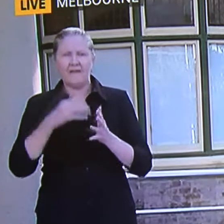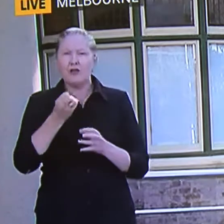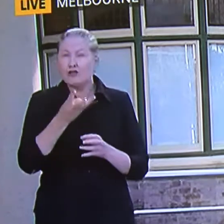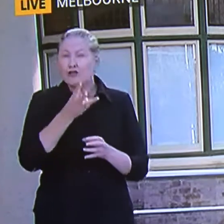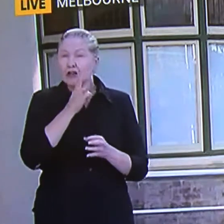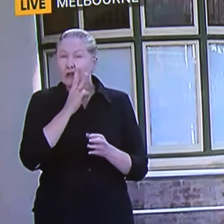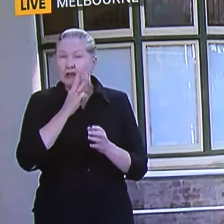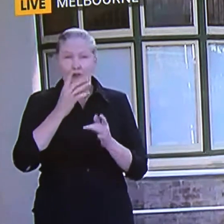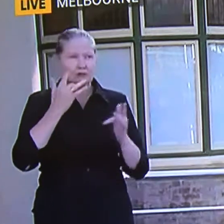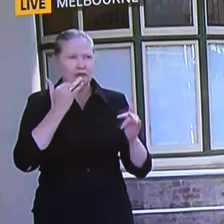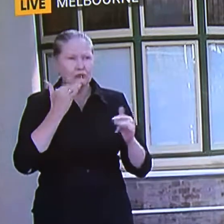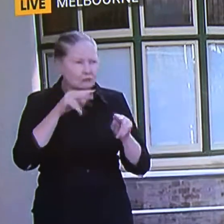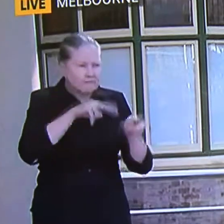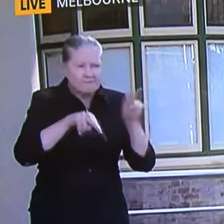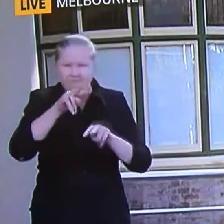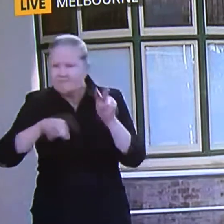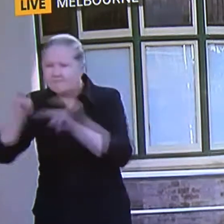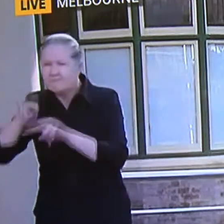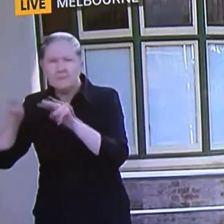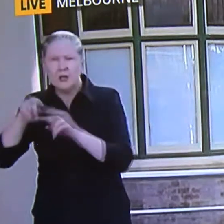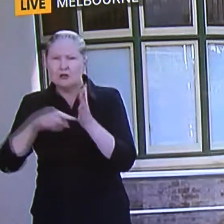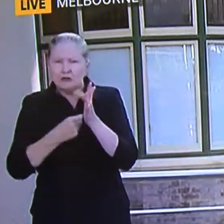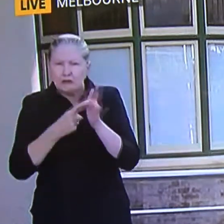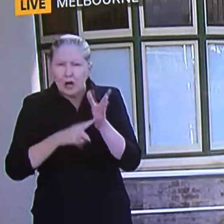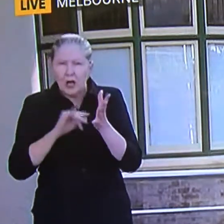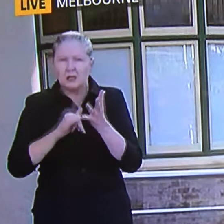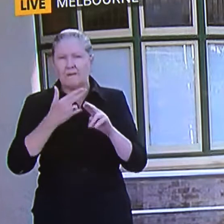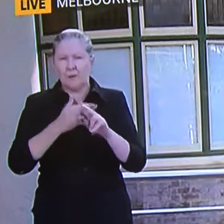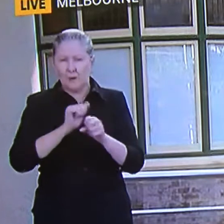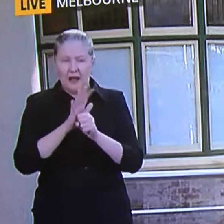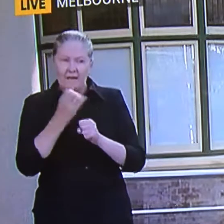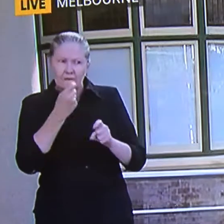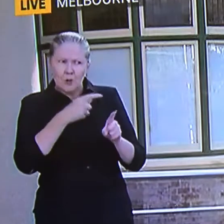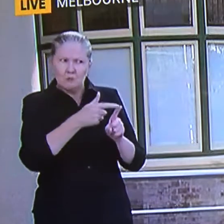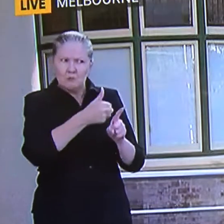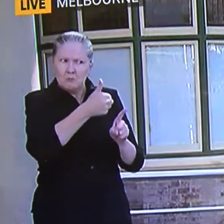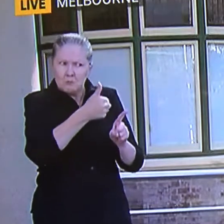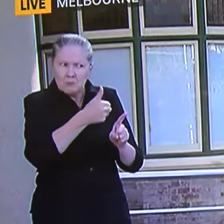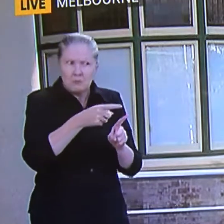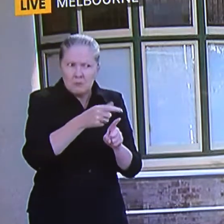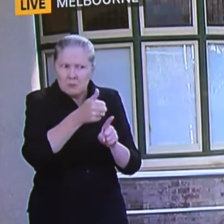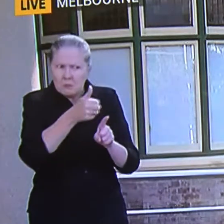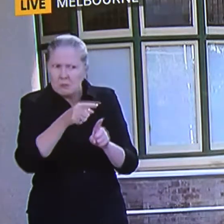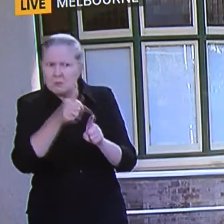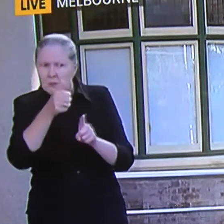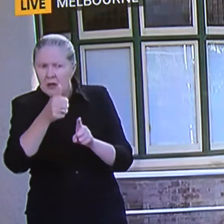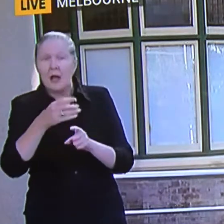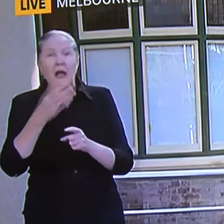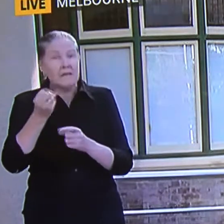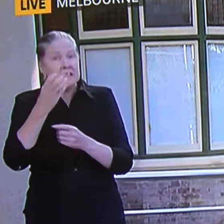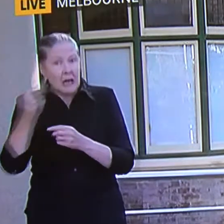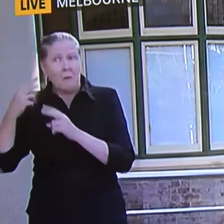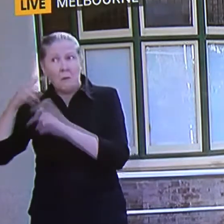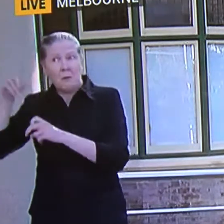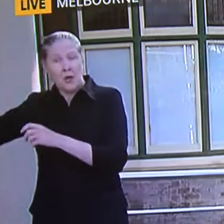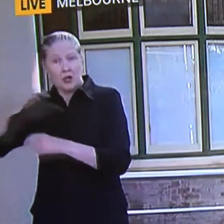trials currently of treatments for coronavirus. There are a few good leads from small studies, originally from China and